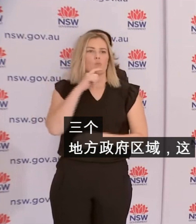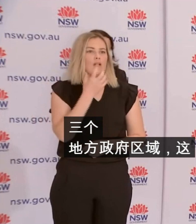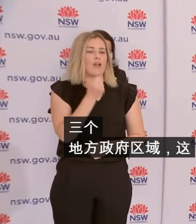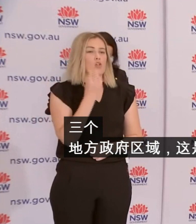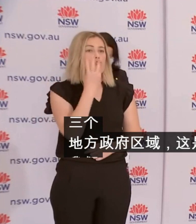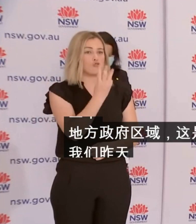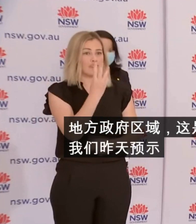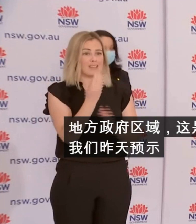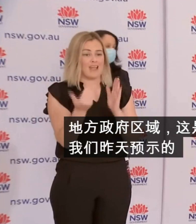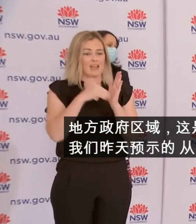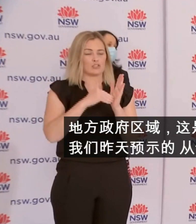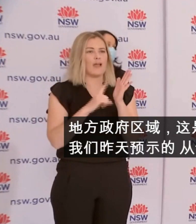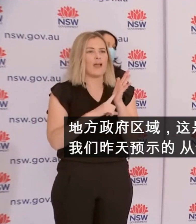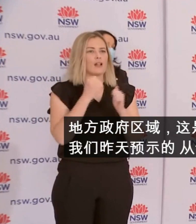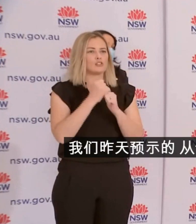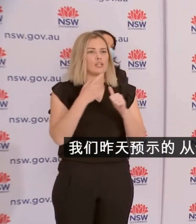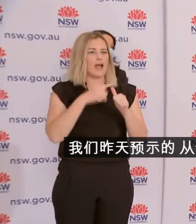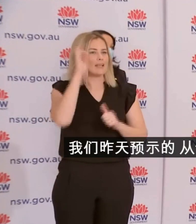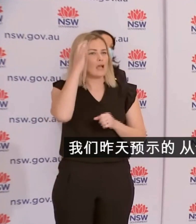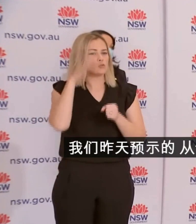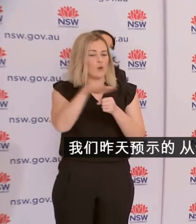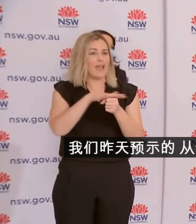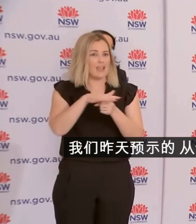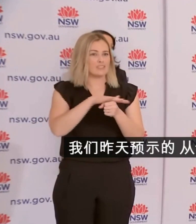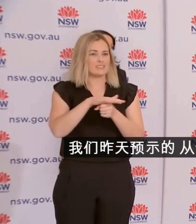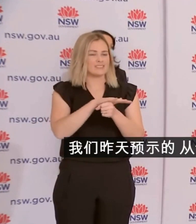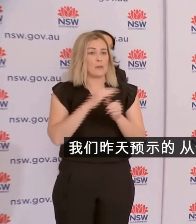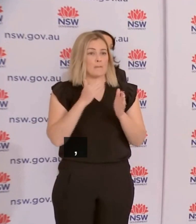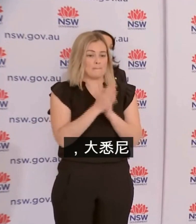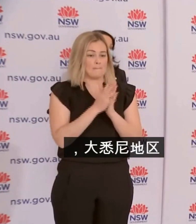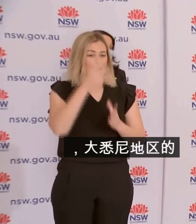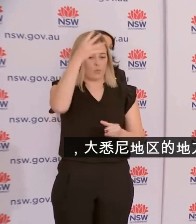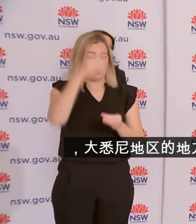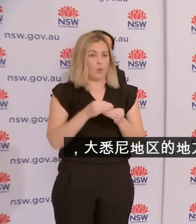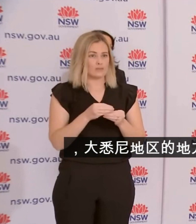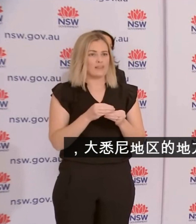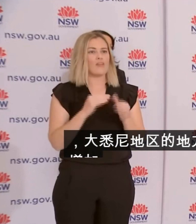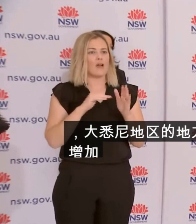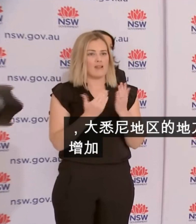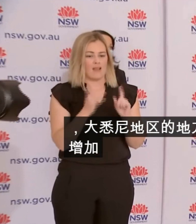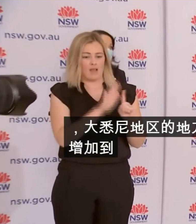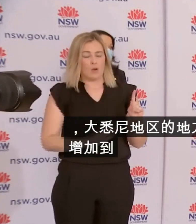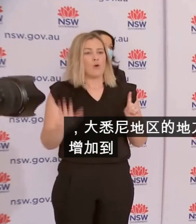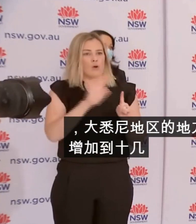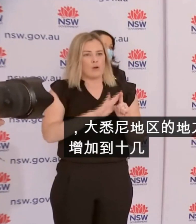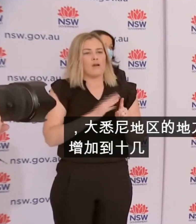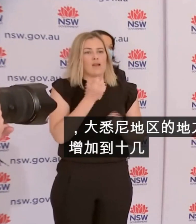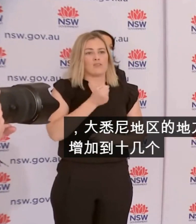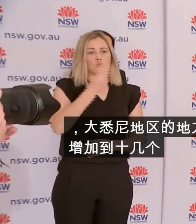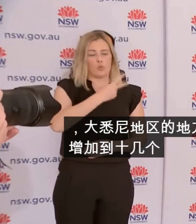government areas which we'd foreshadowed yesterday to be included, which brings the total local government areas in the Greater Sydney area to a